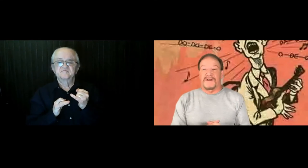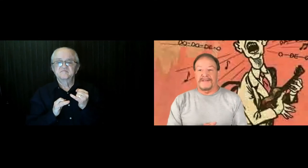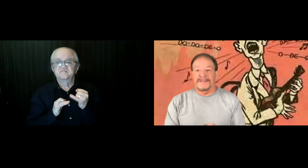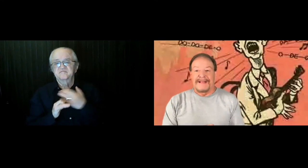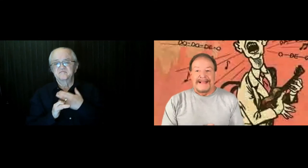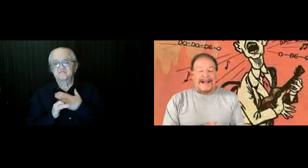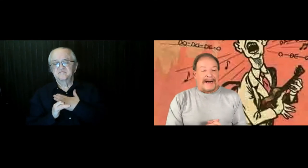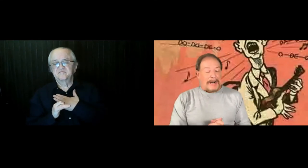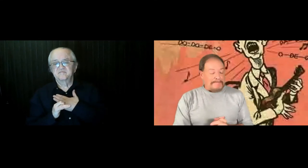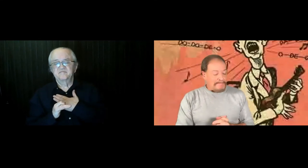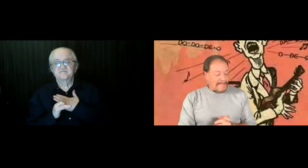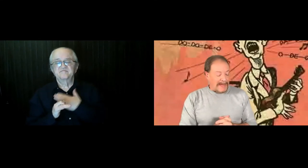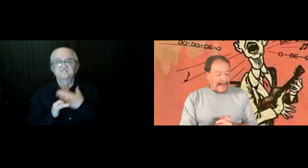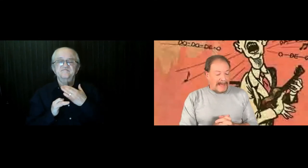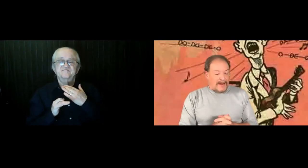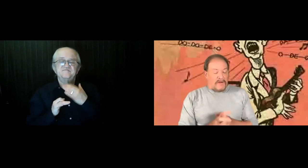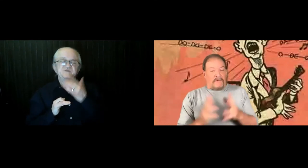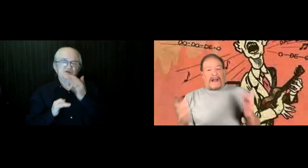favorite songs.